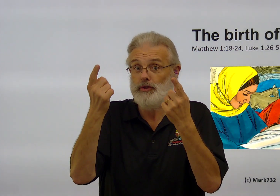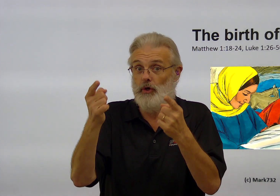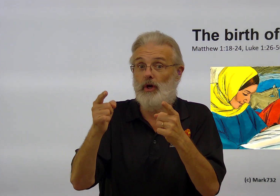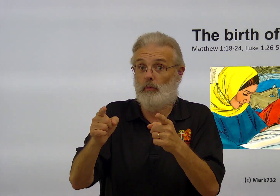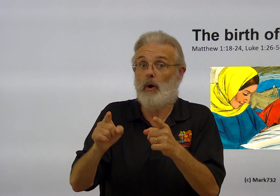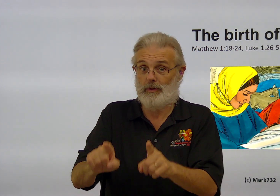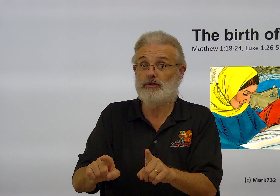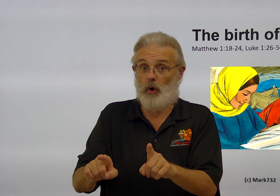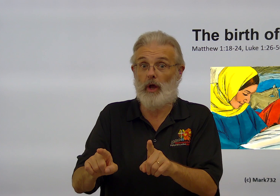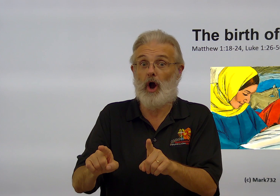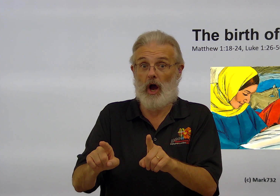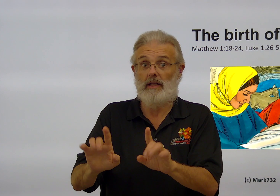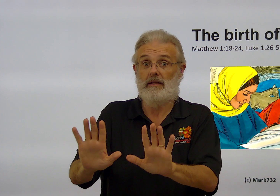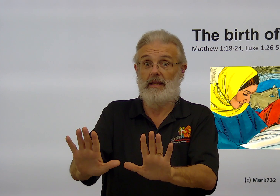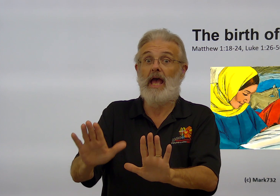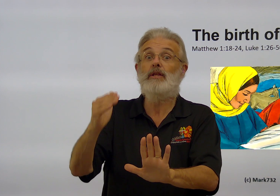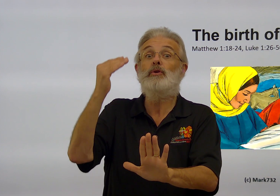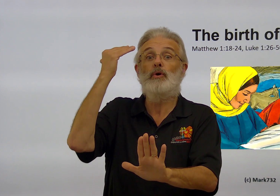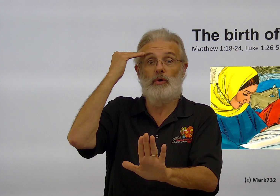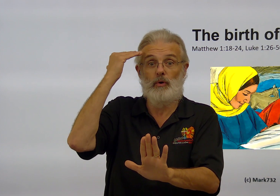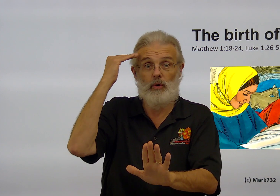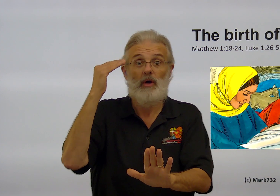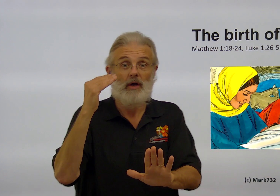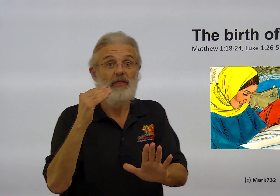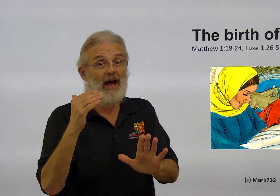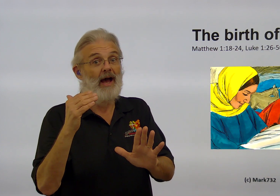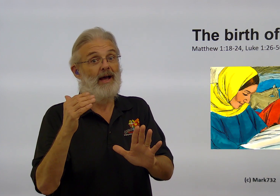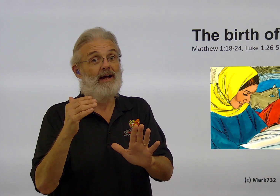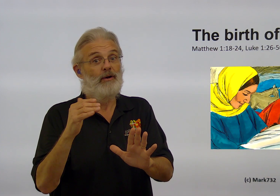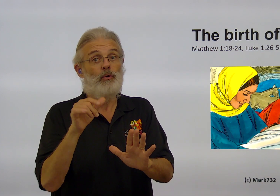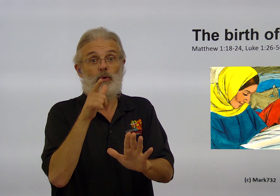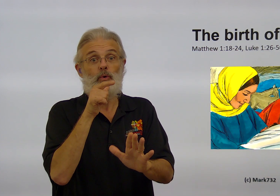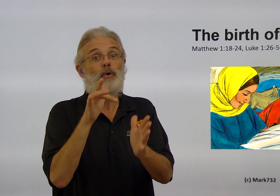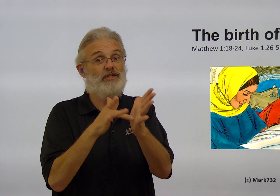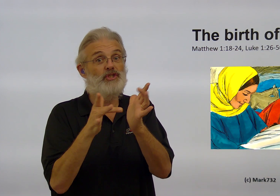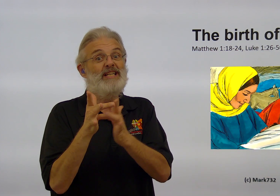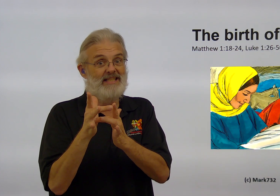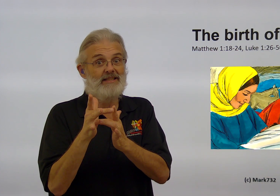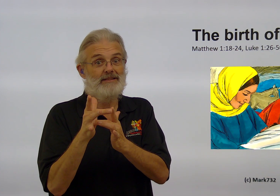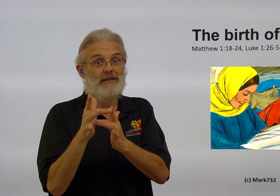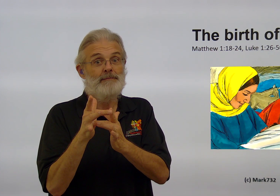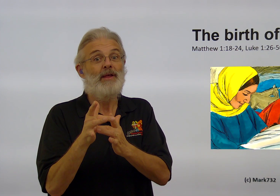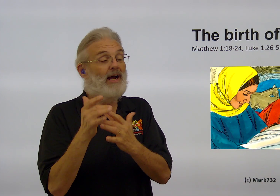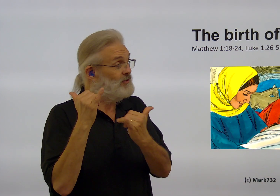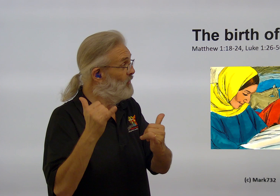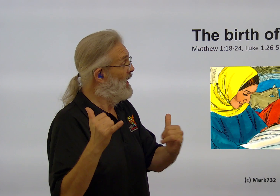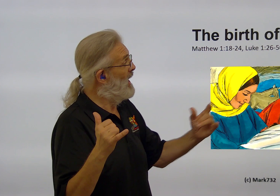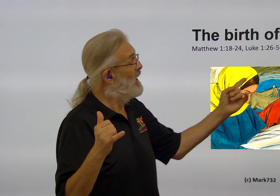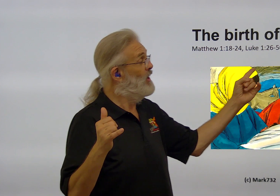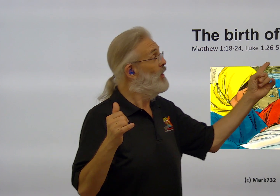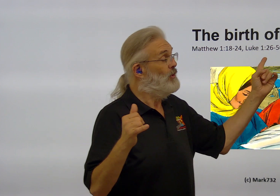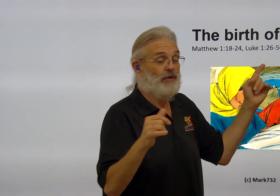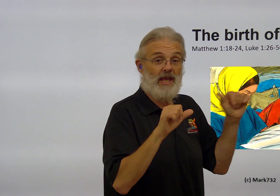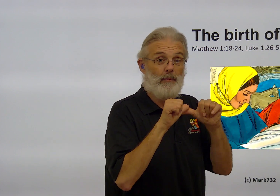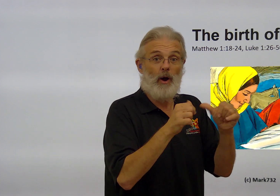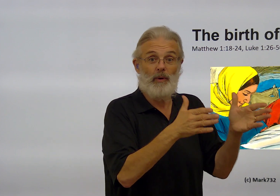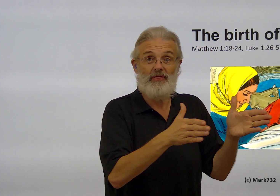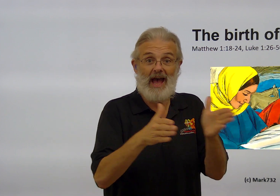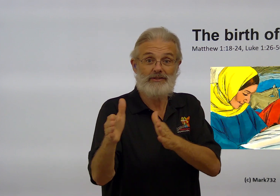understood what was going on. They knew that who is Jesus. And so then you keep on with that